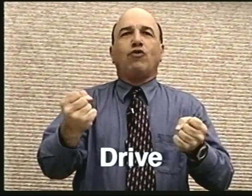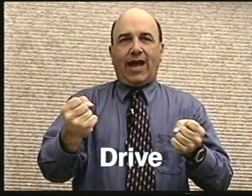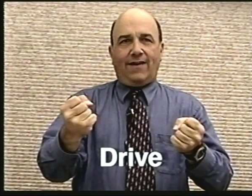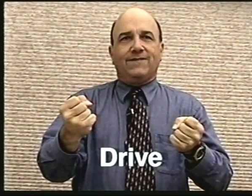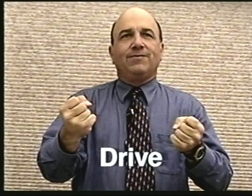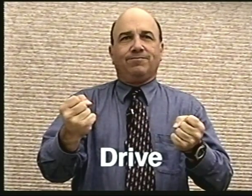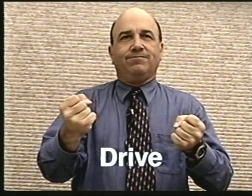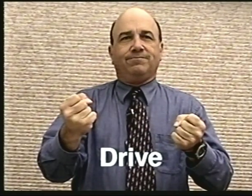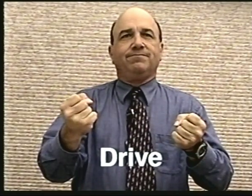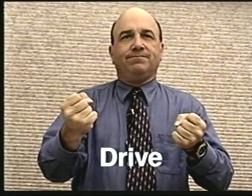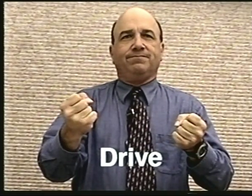Drive.